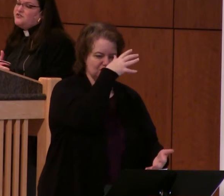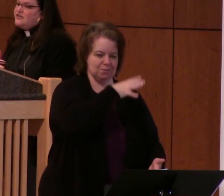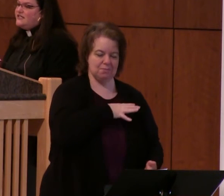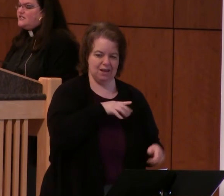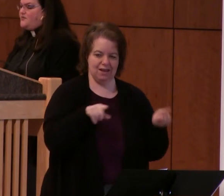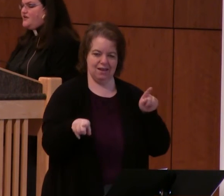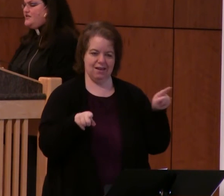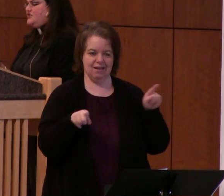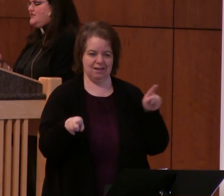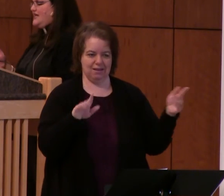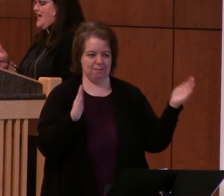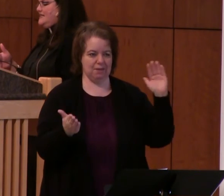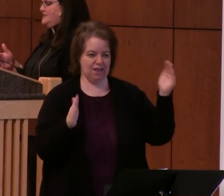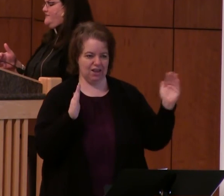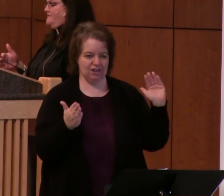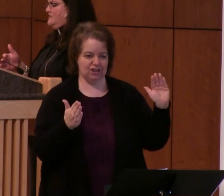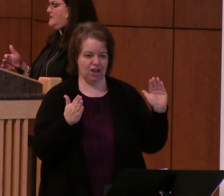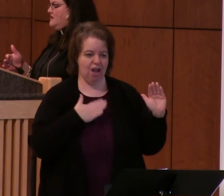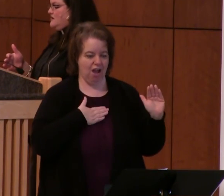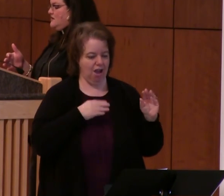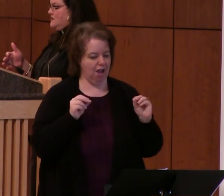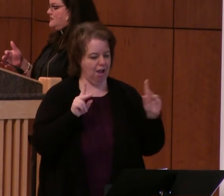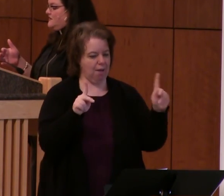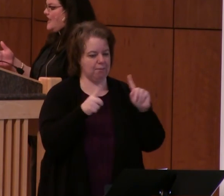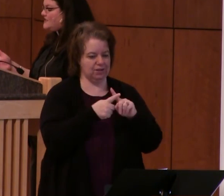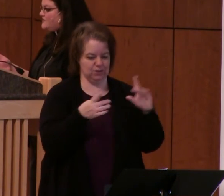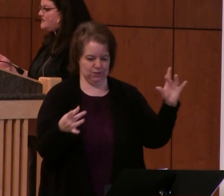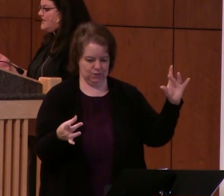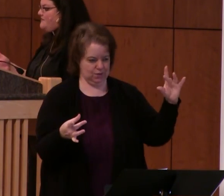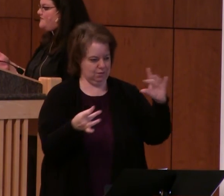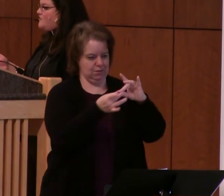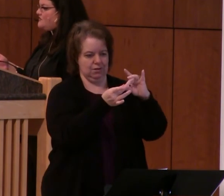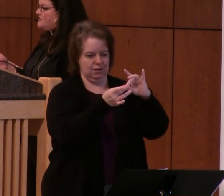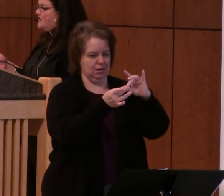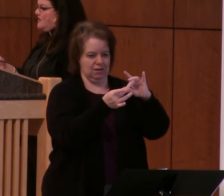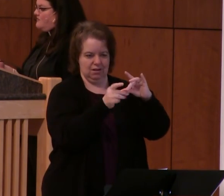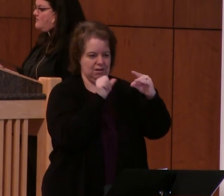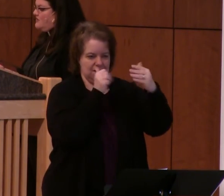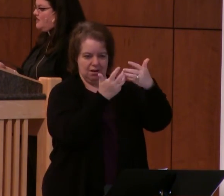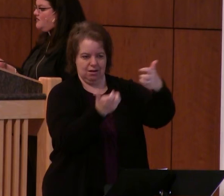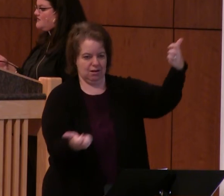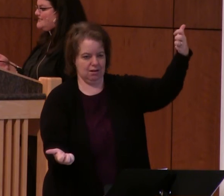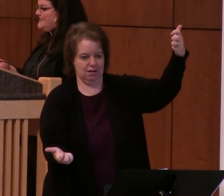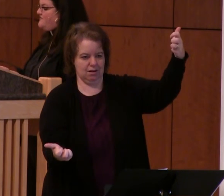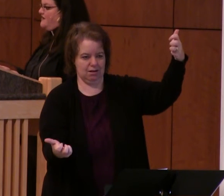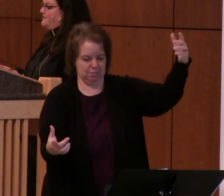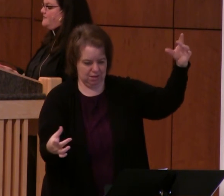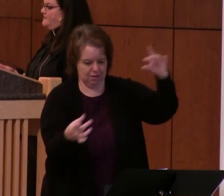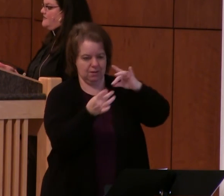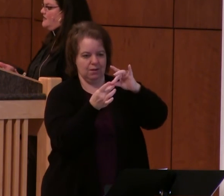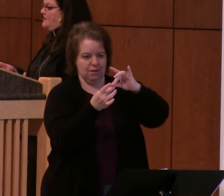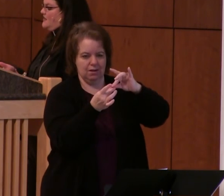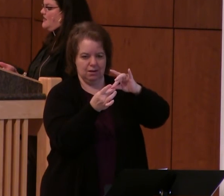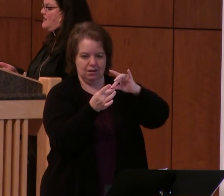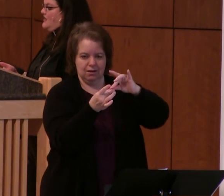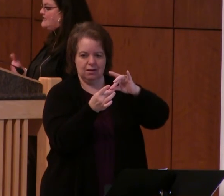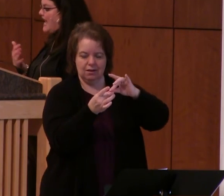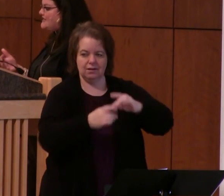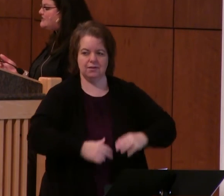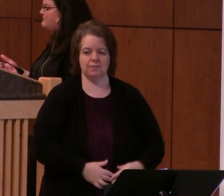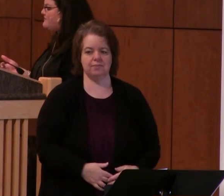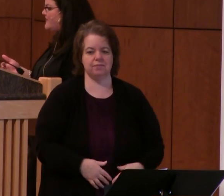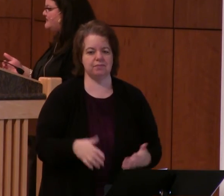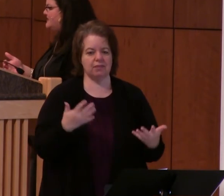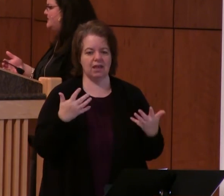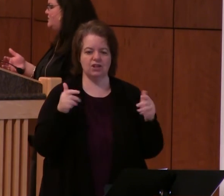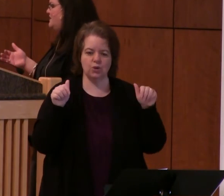The opportunity to bridge the chasm to the Lazarus-type folks in our community was given. And to